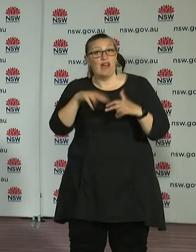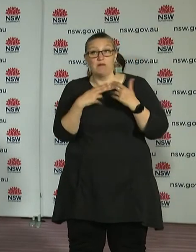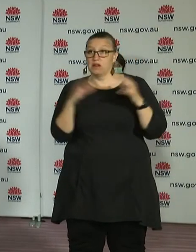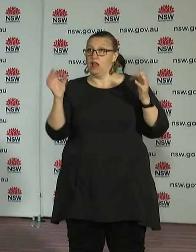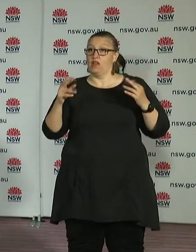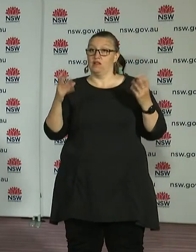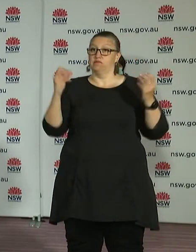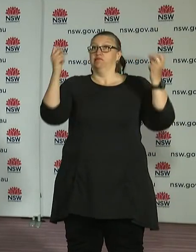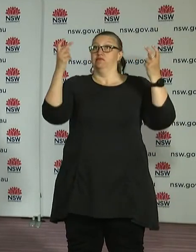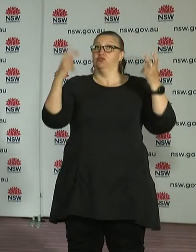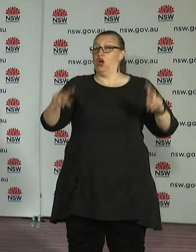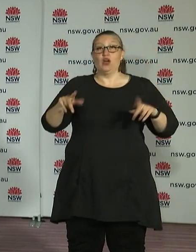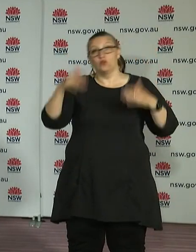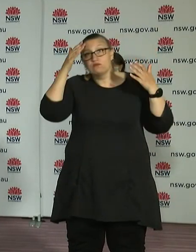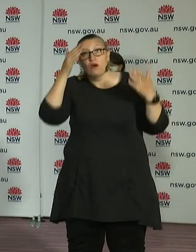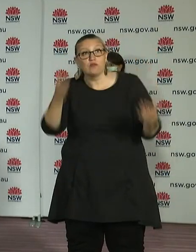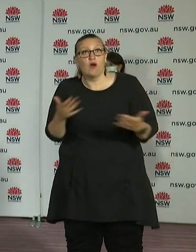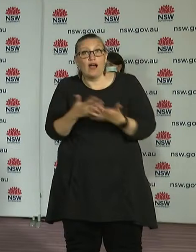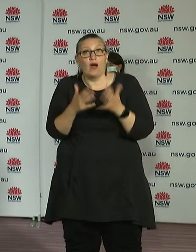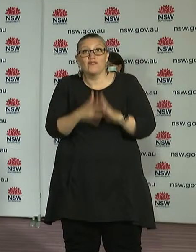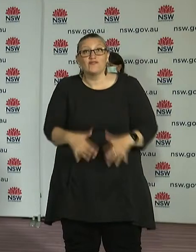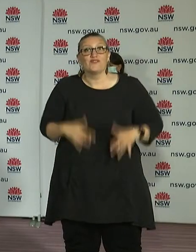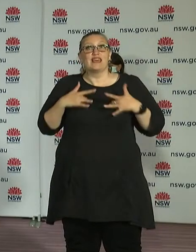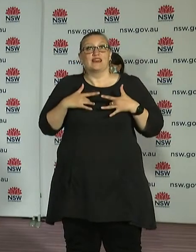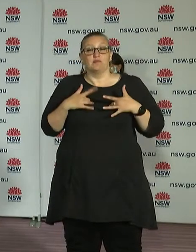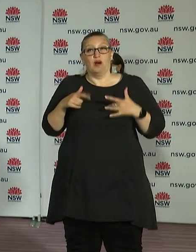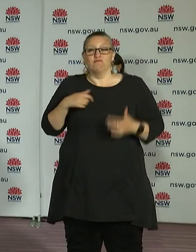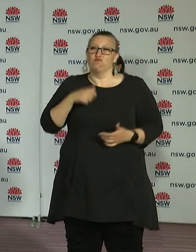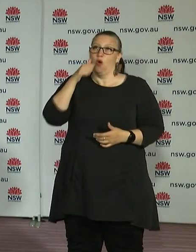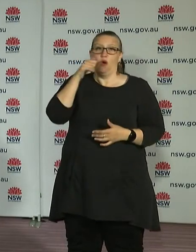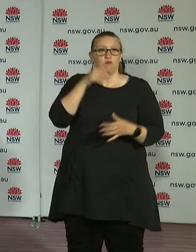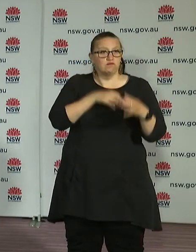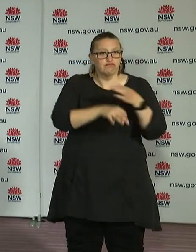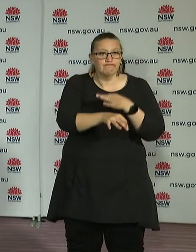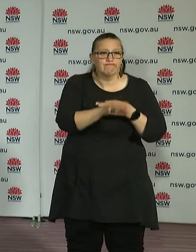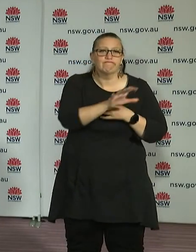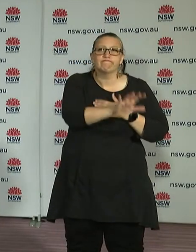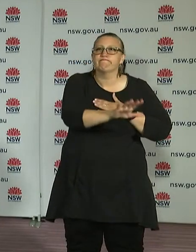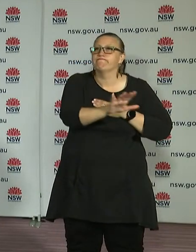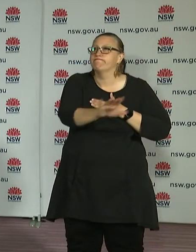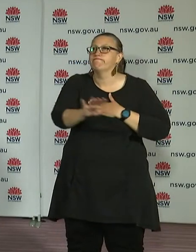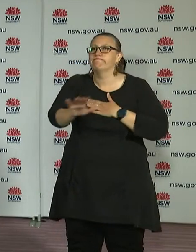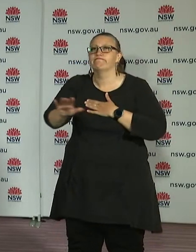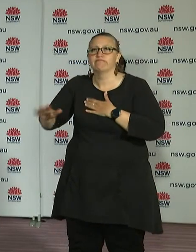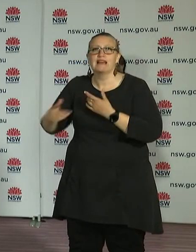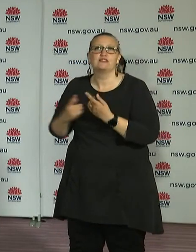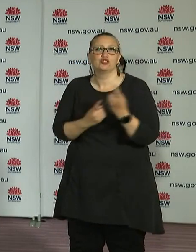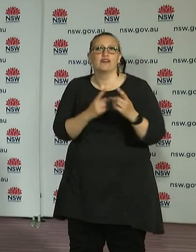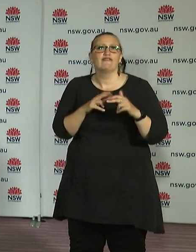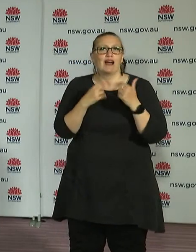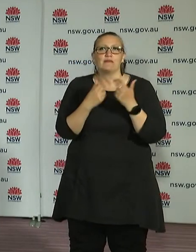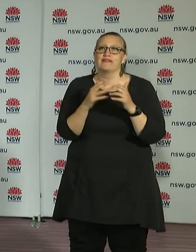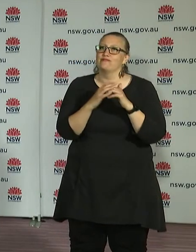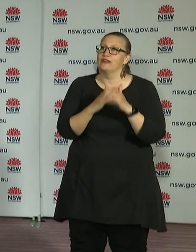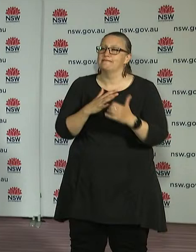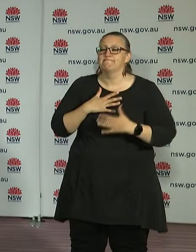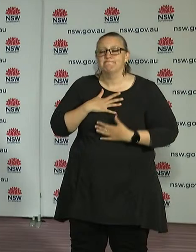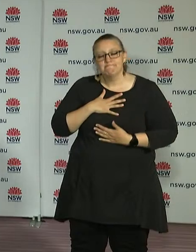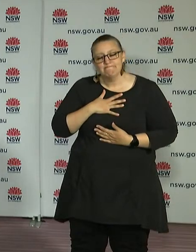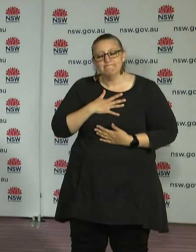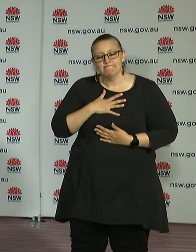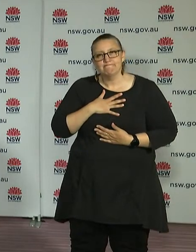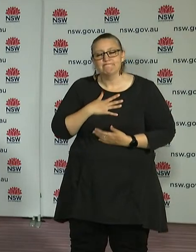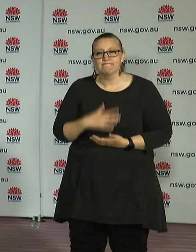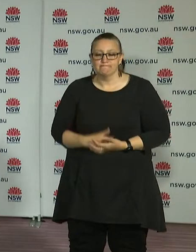it's certainly a terrible situation for each of those. So each of those people, each of those families and friends. So my strong condolences to each of